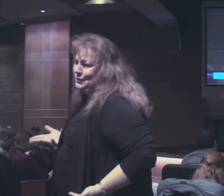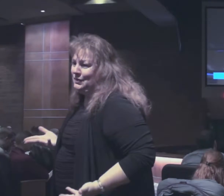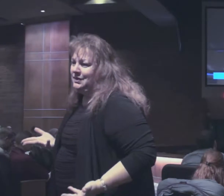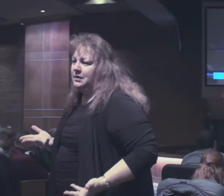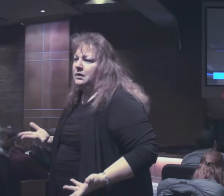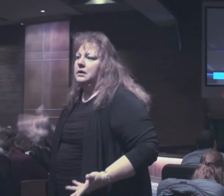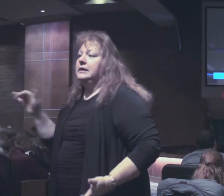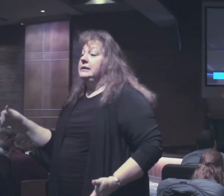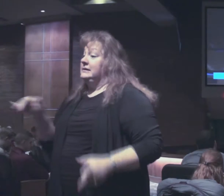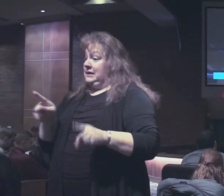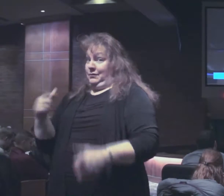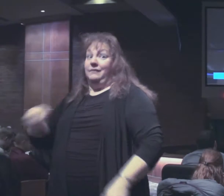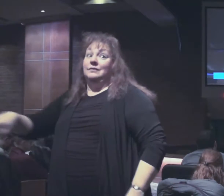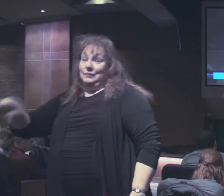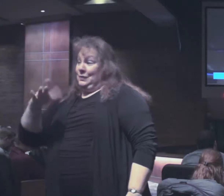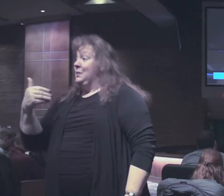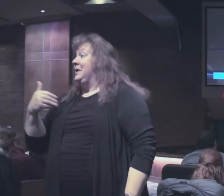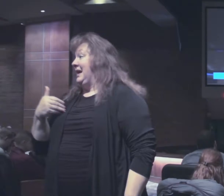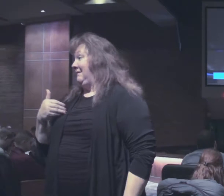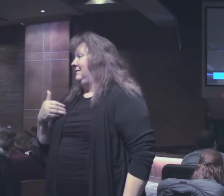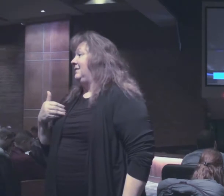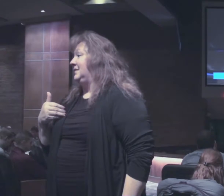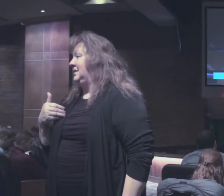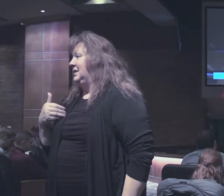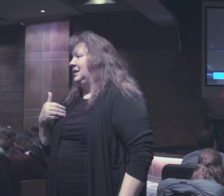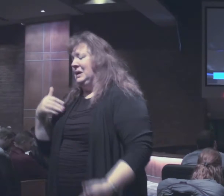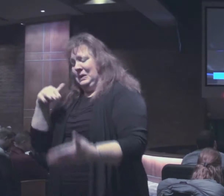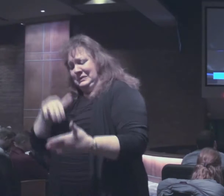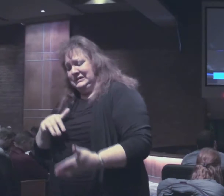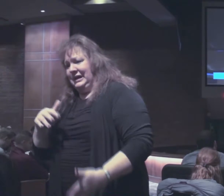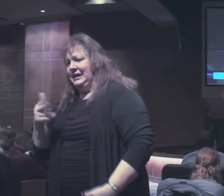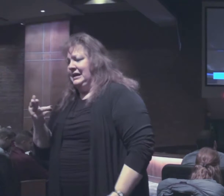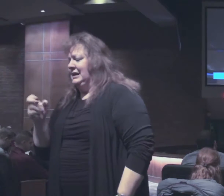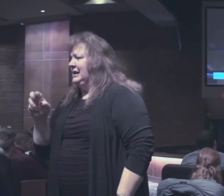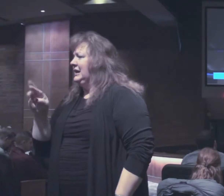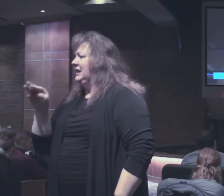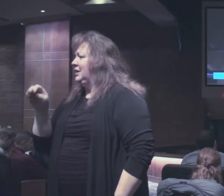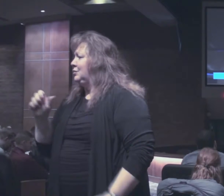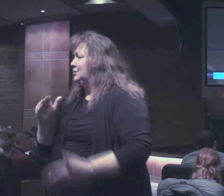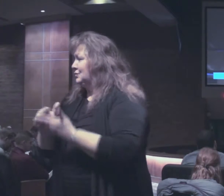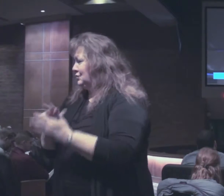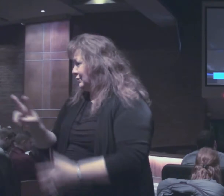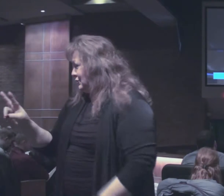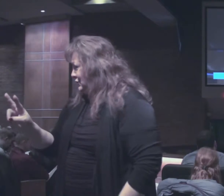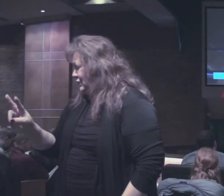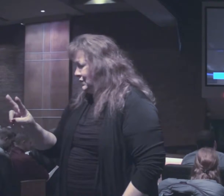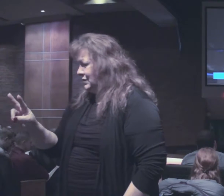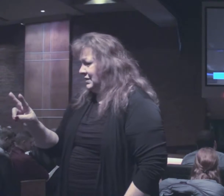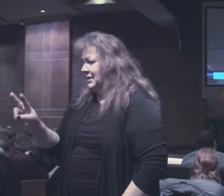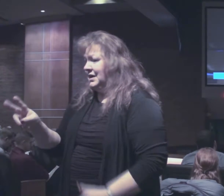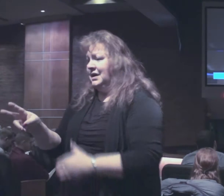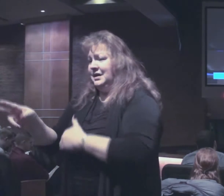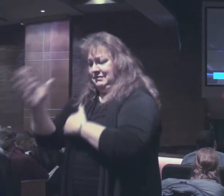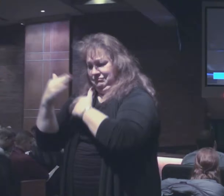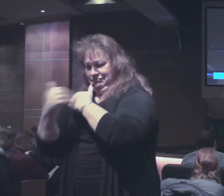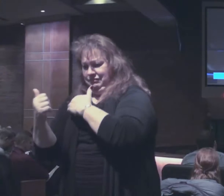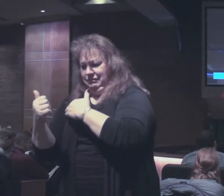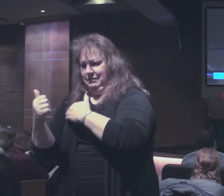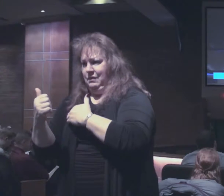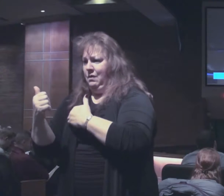the same privilege we have. We studied the book of Hebrews in chapter 2. We were told, come